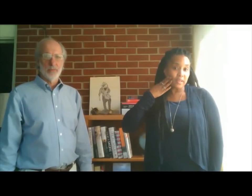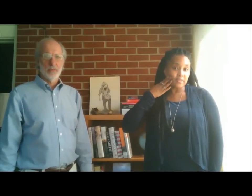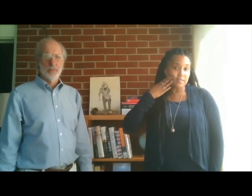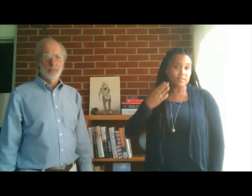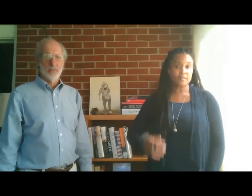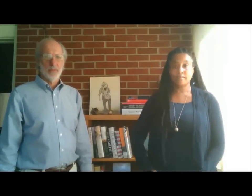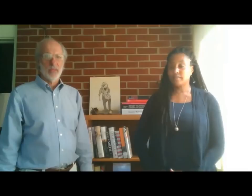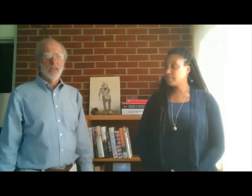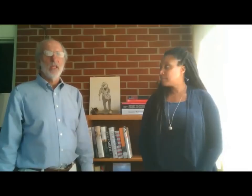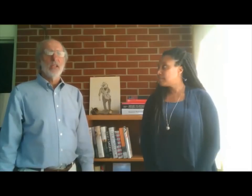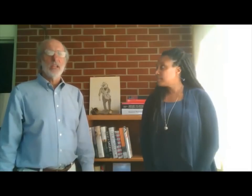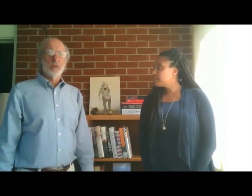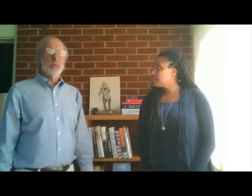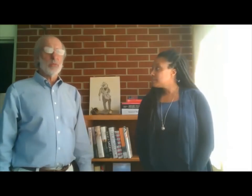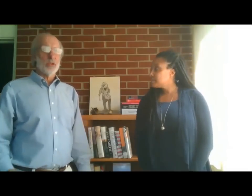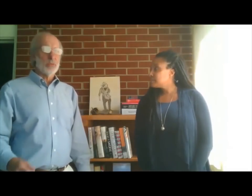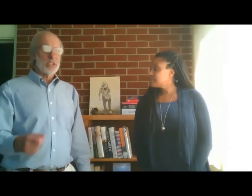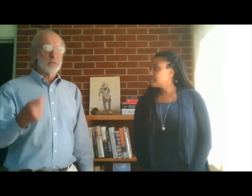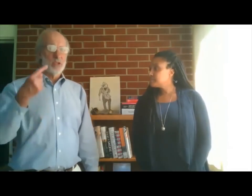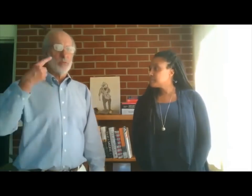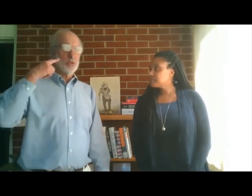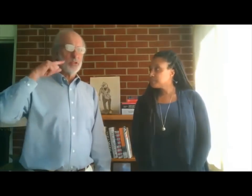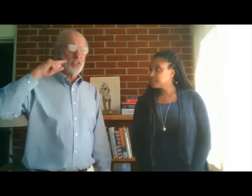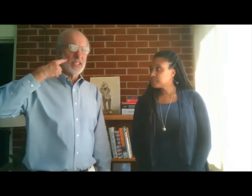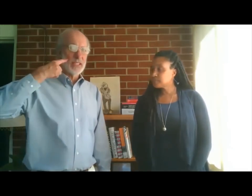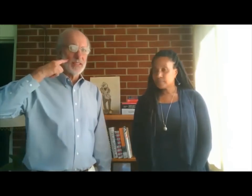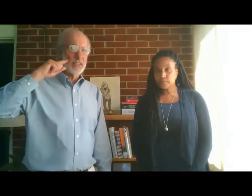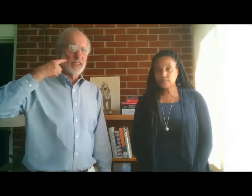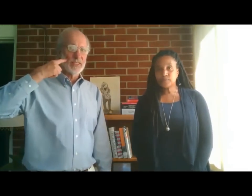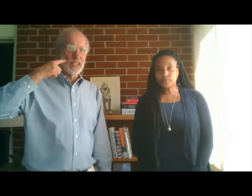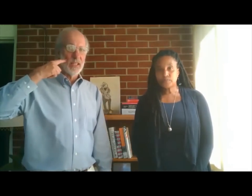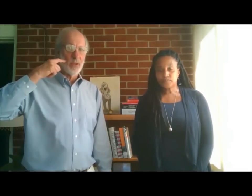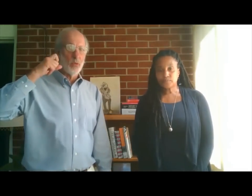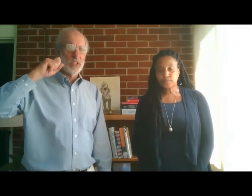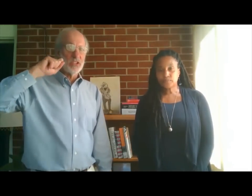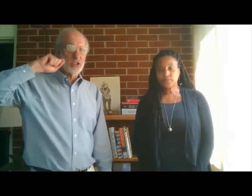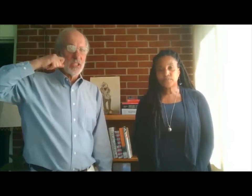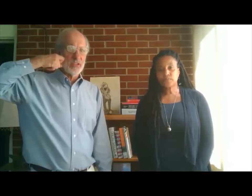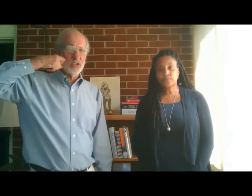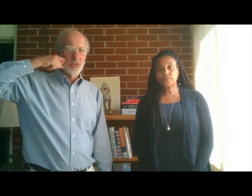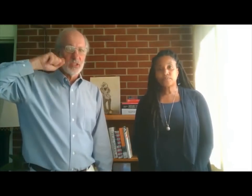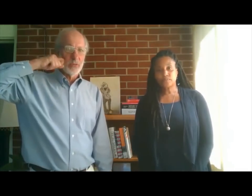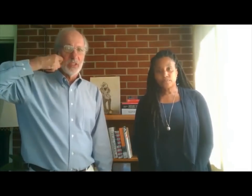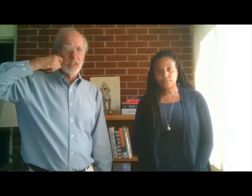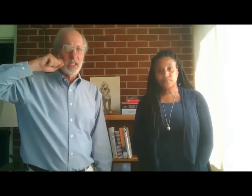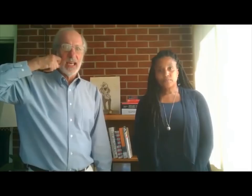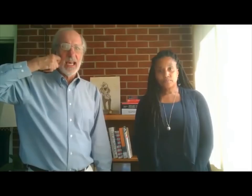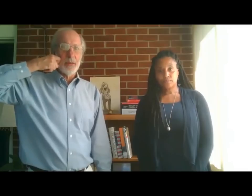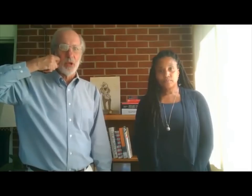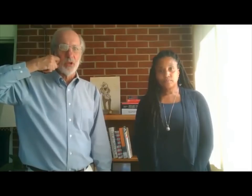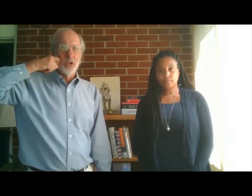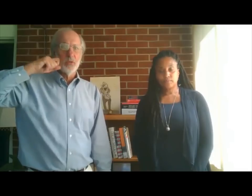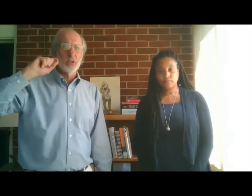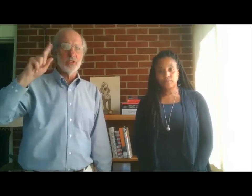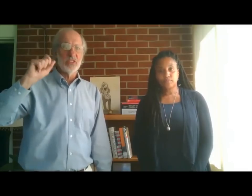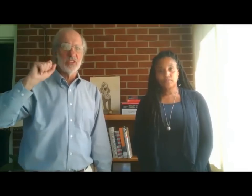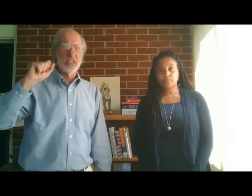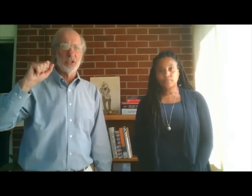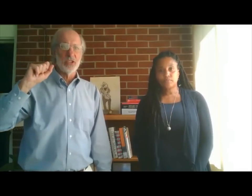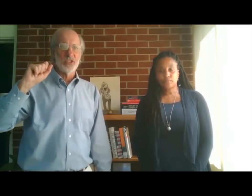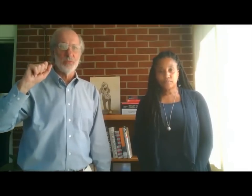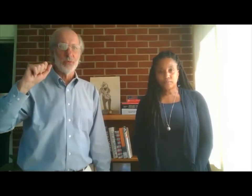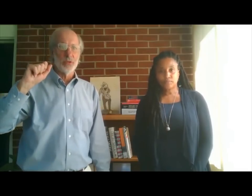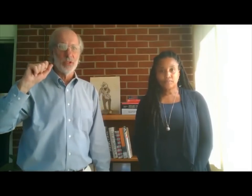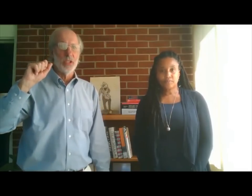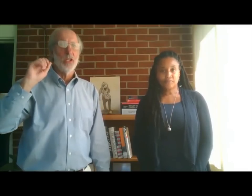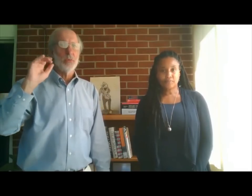or this. Now remember, it becomes important to get to this level once the child is doing something like apple, where the